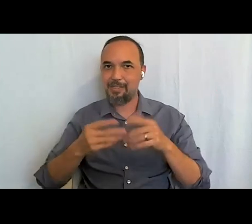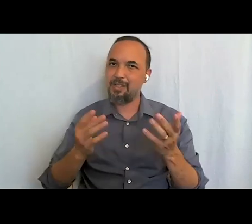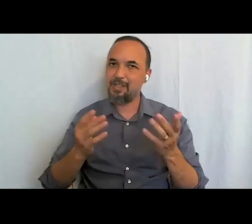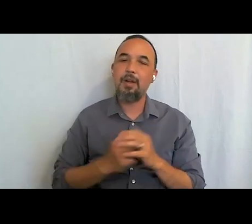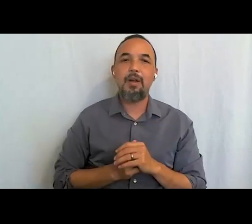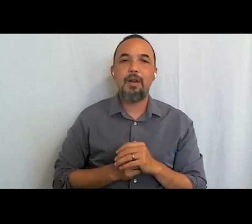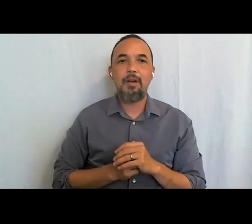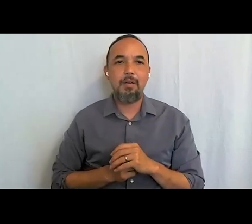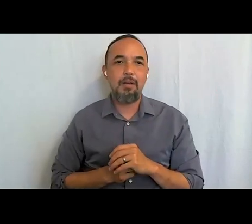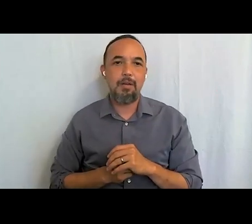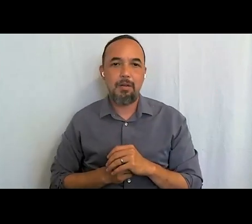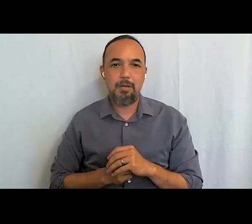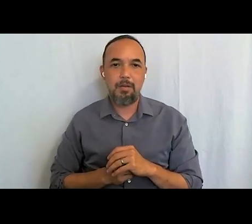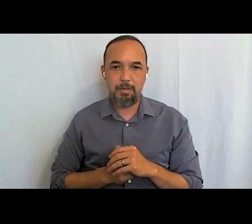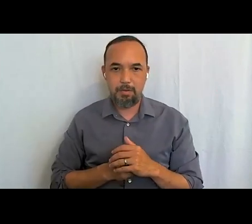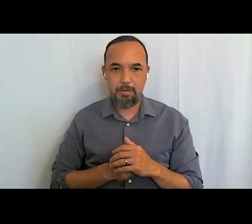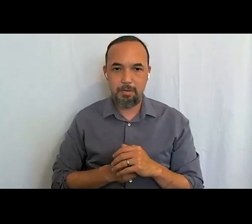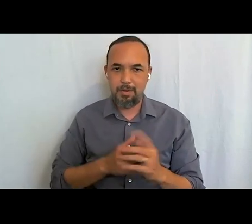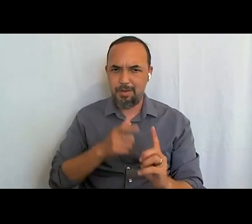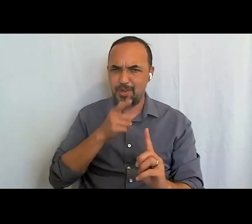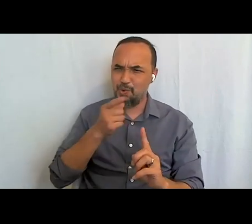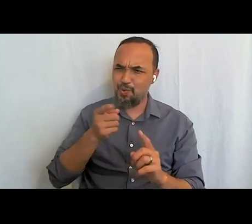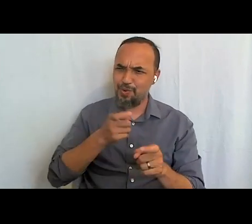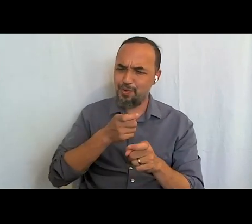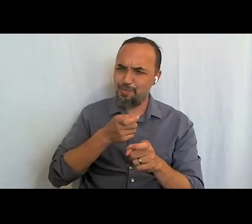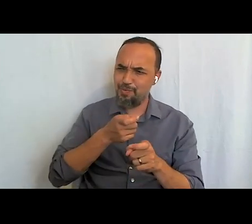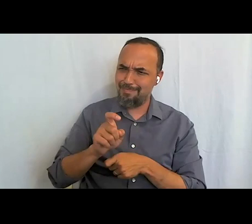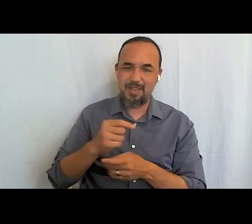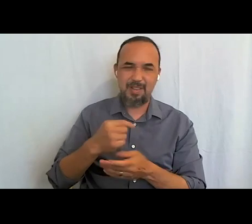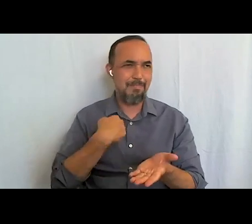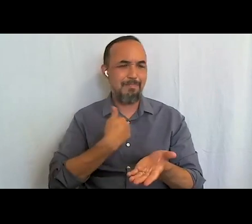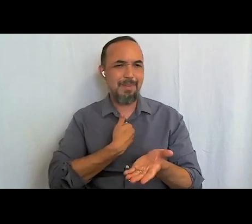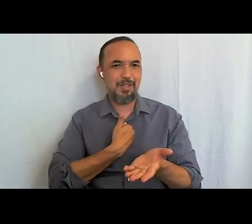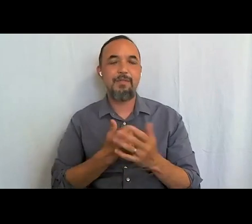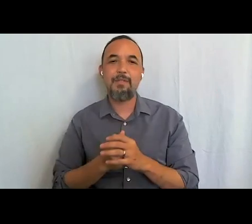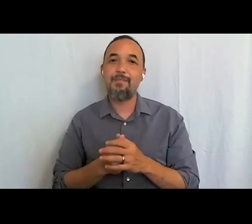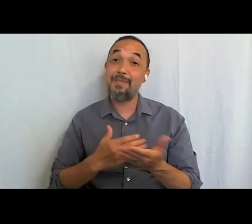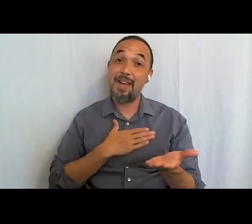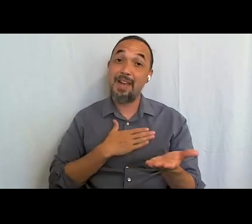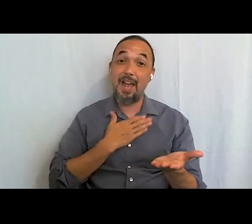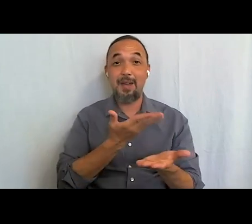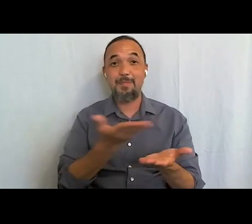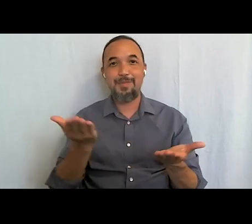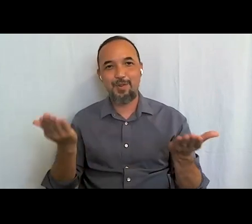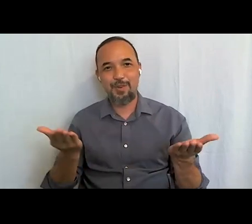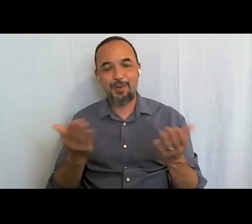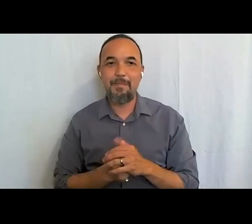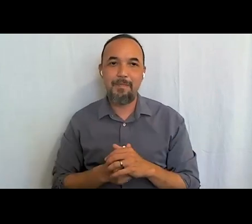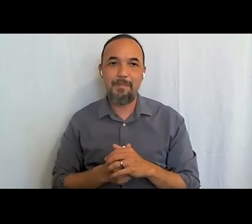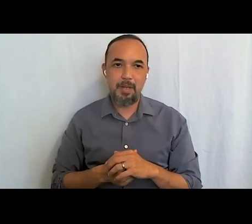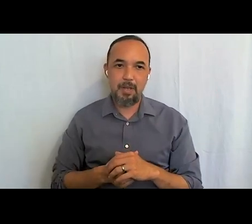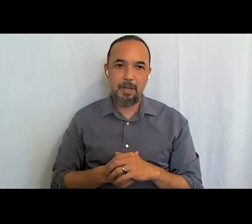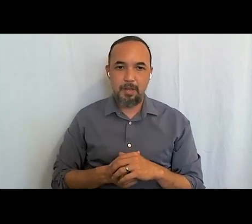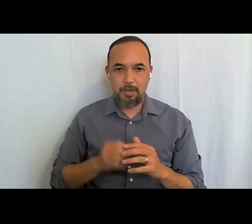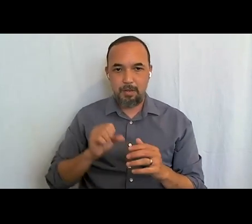Shiren says, who are you calling a name? I'm calling myself a name first and foremost. And I'm glad to have you with me for that. Sonia says